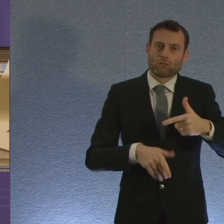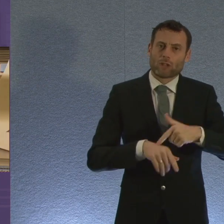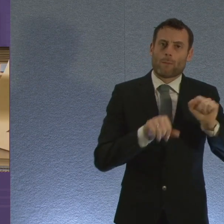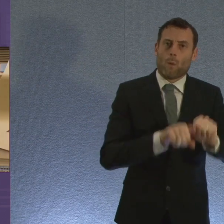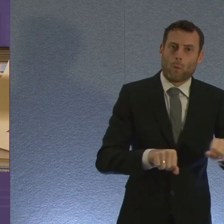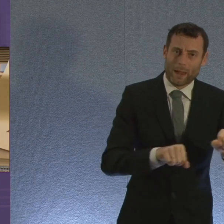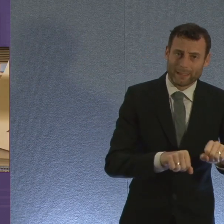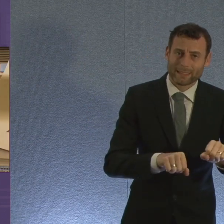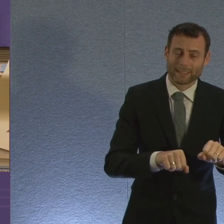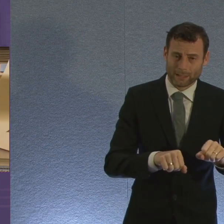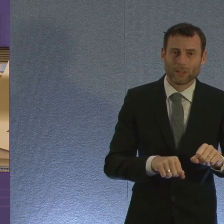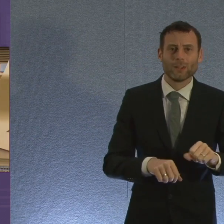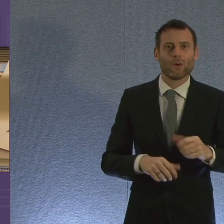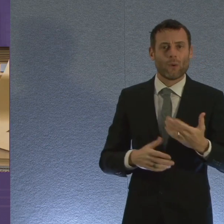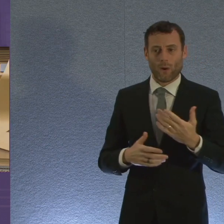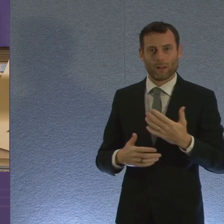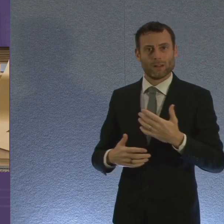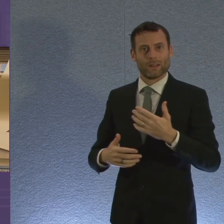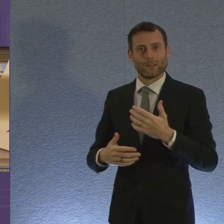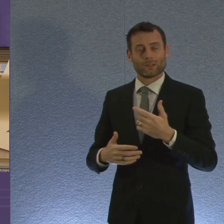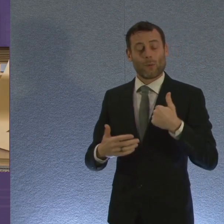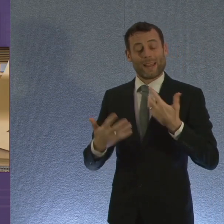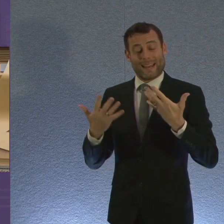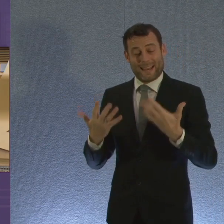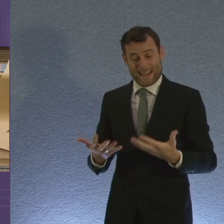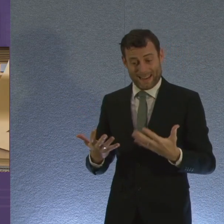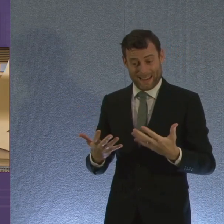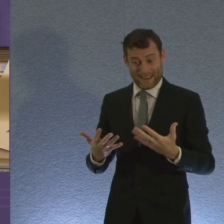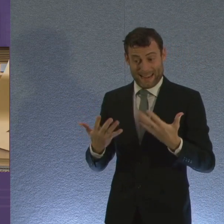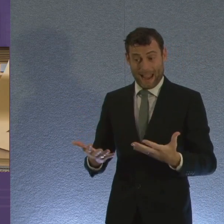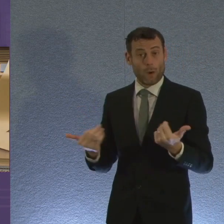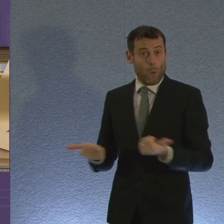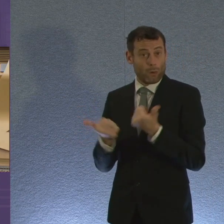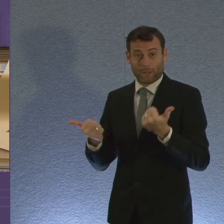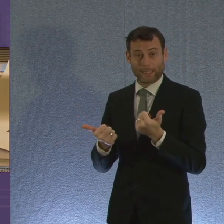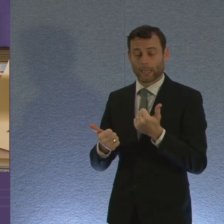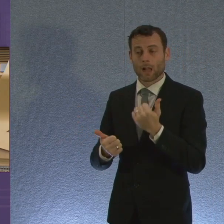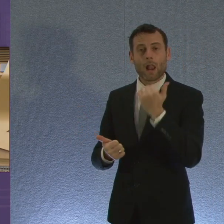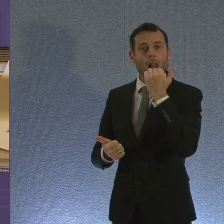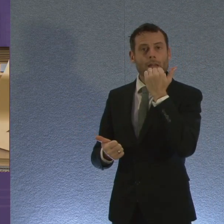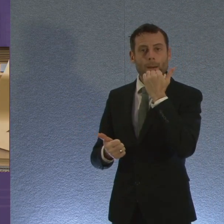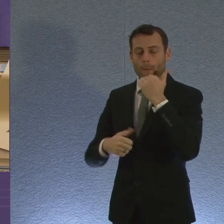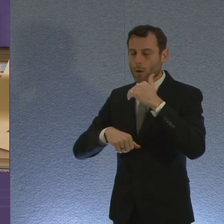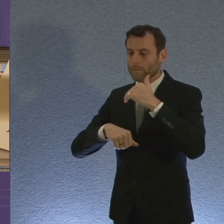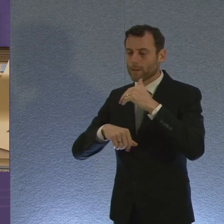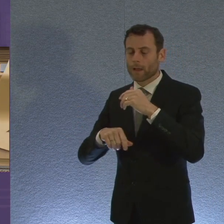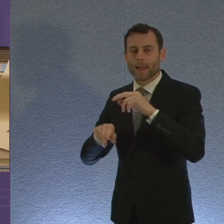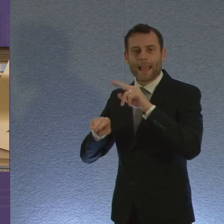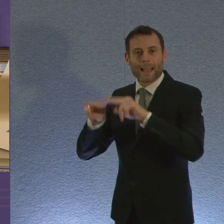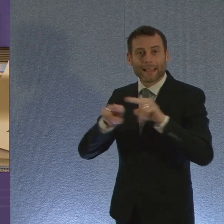extremely profound indeed. We're already in a position where a backlog of cases is building up. Our